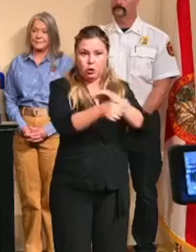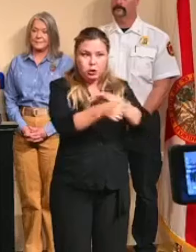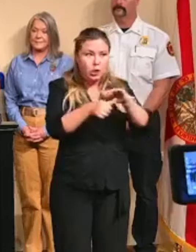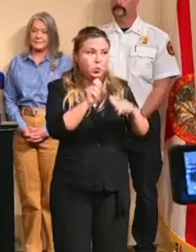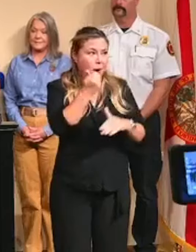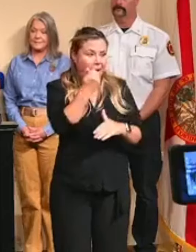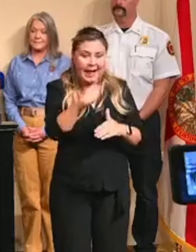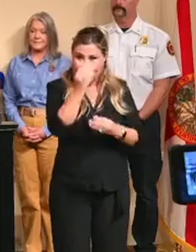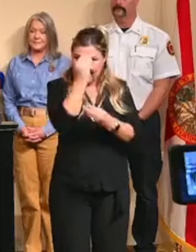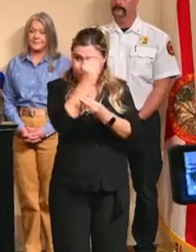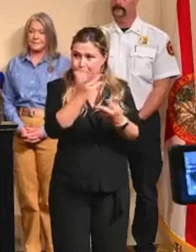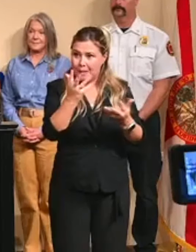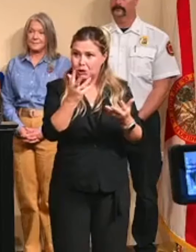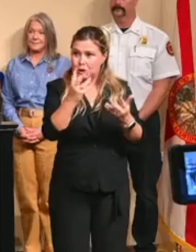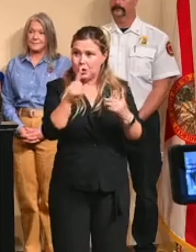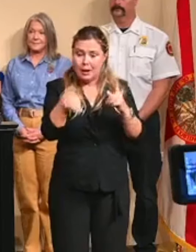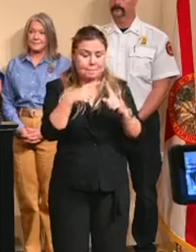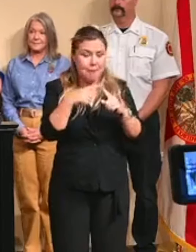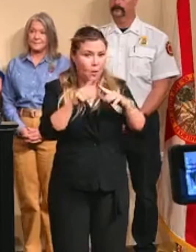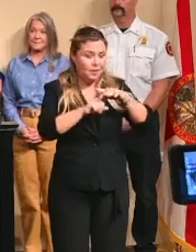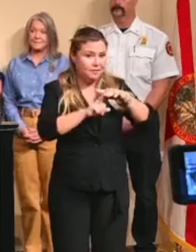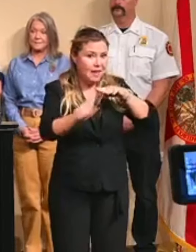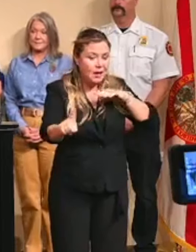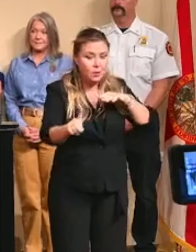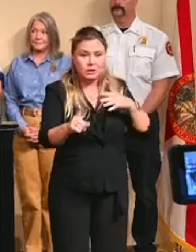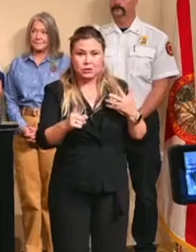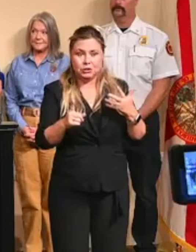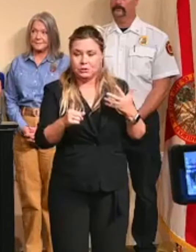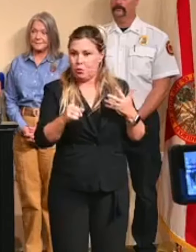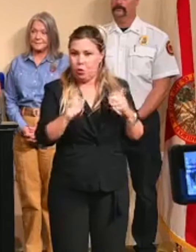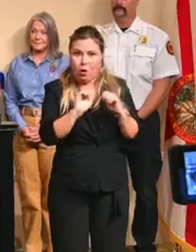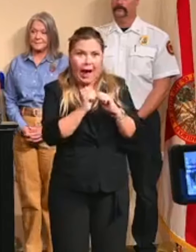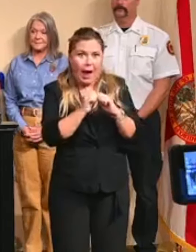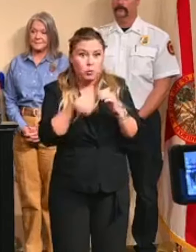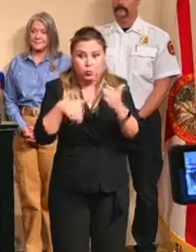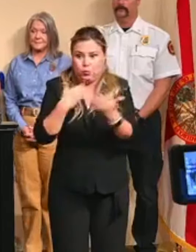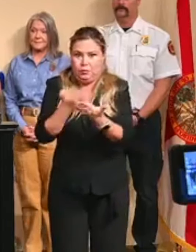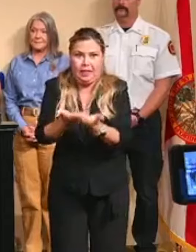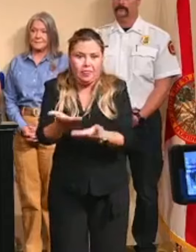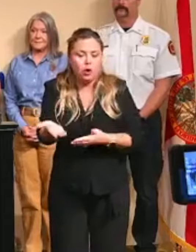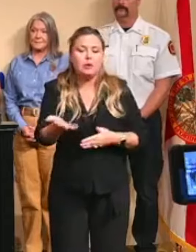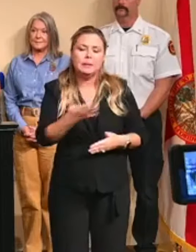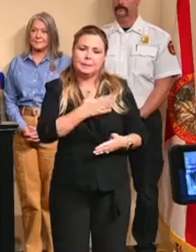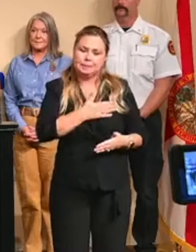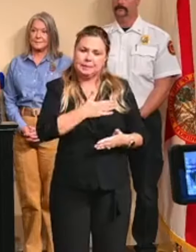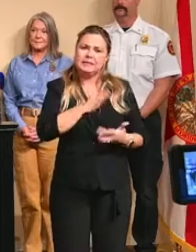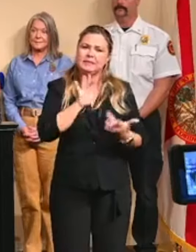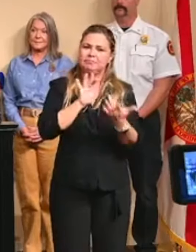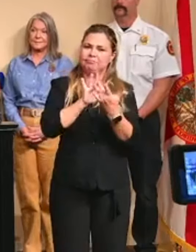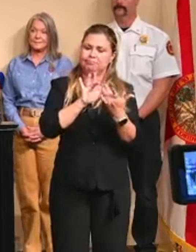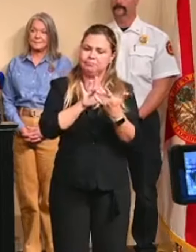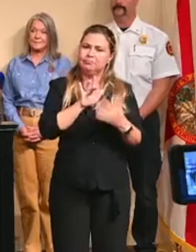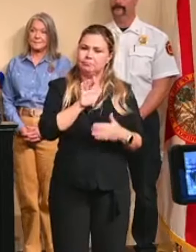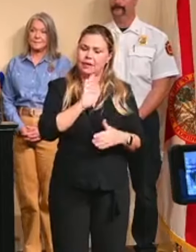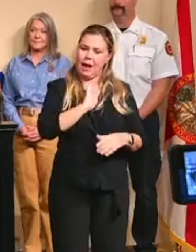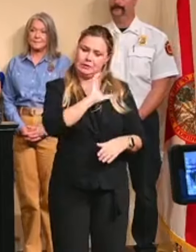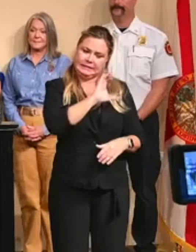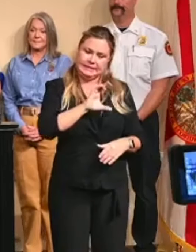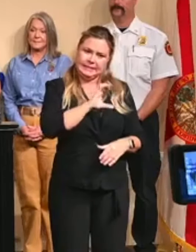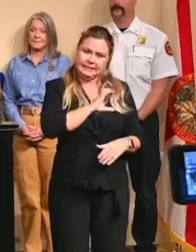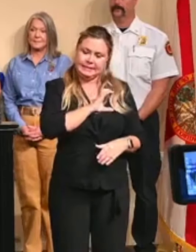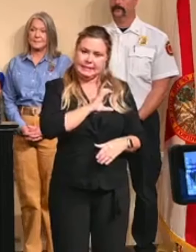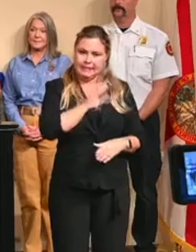any information about evacuations or routes or how to get to those locations, please call our citizen